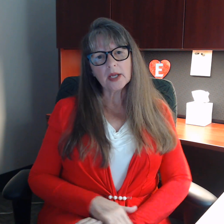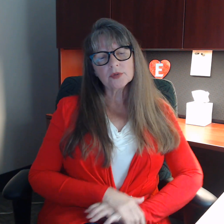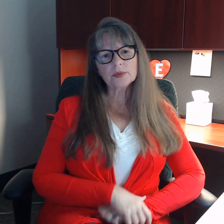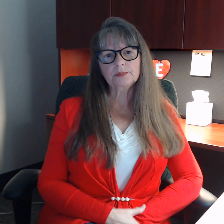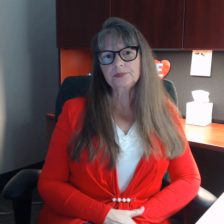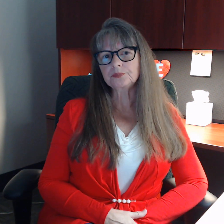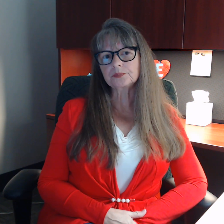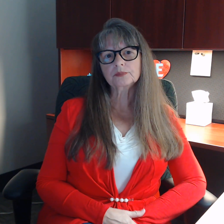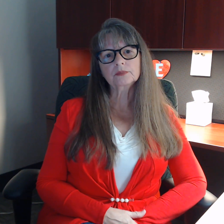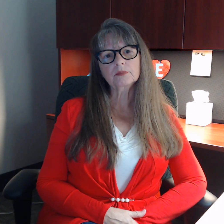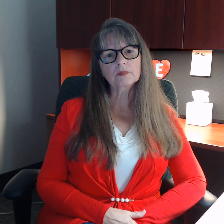goes,